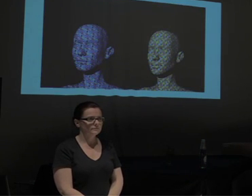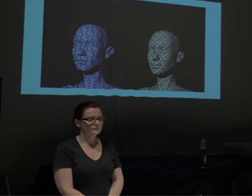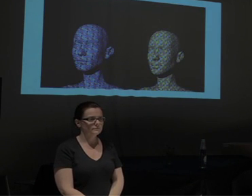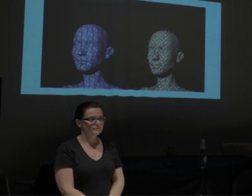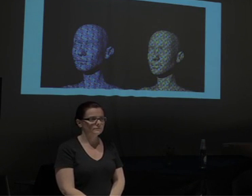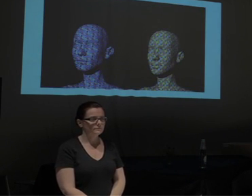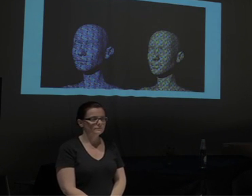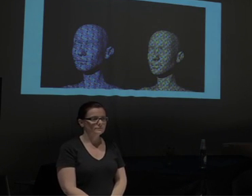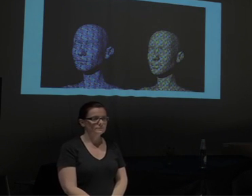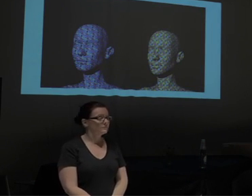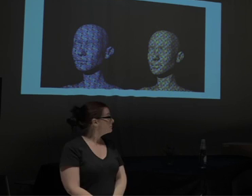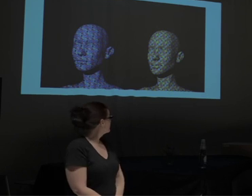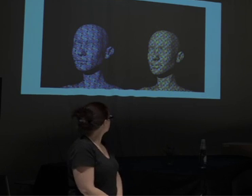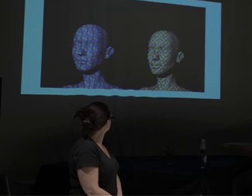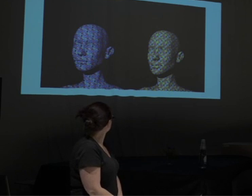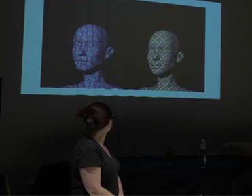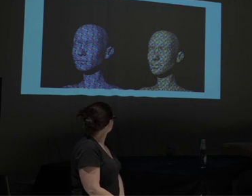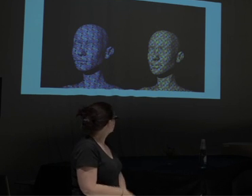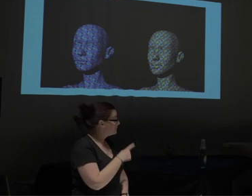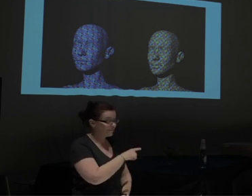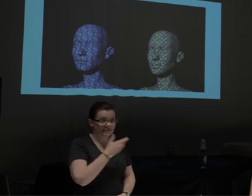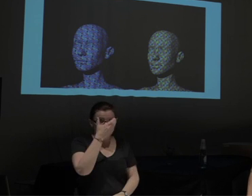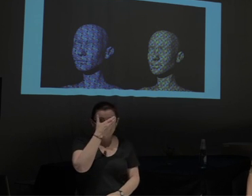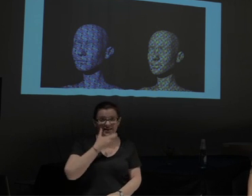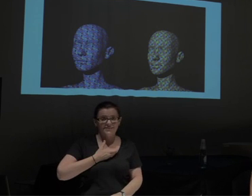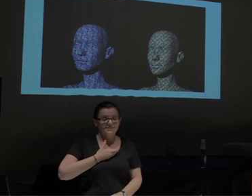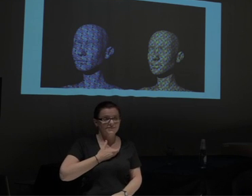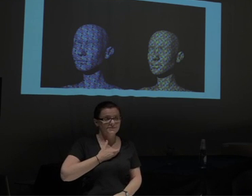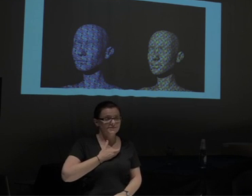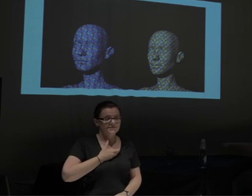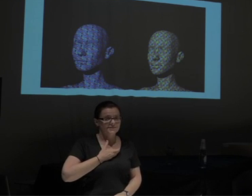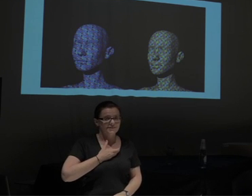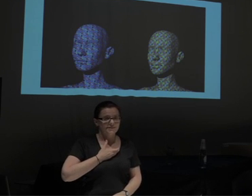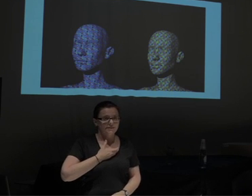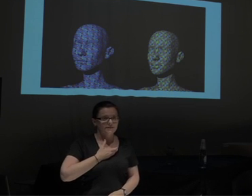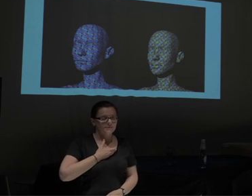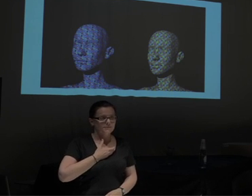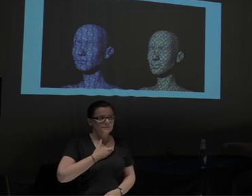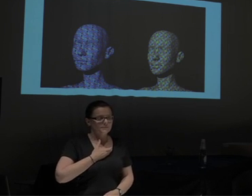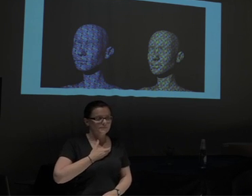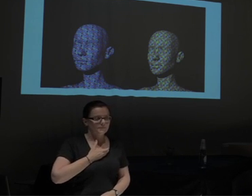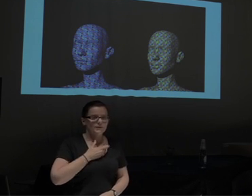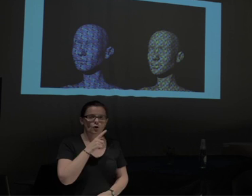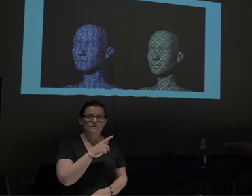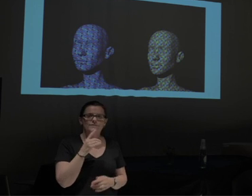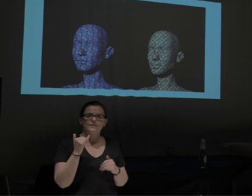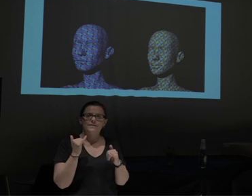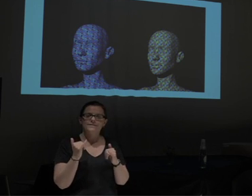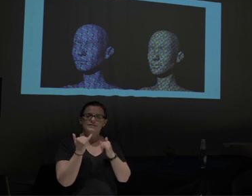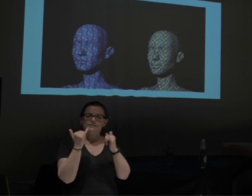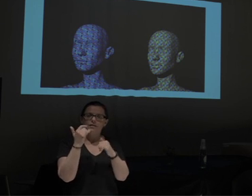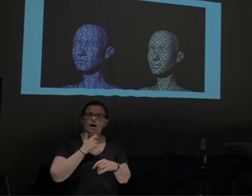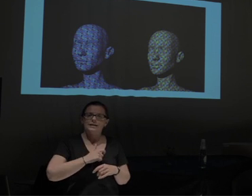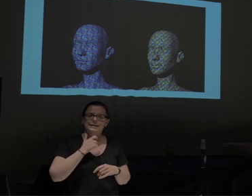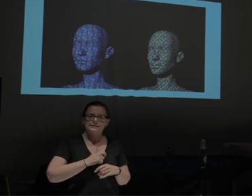And these are the faces. These are the faces of the Festival of